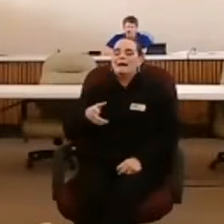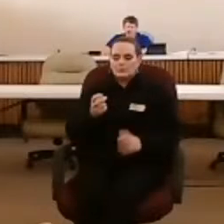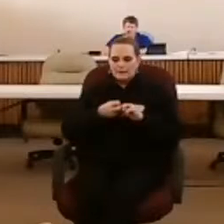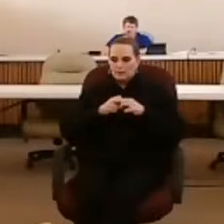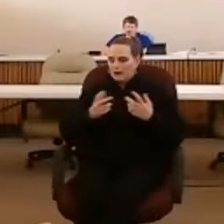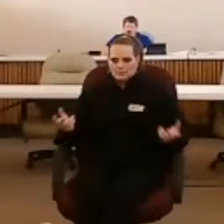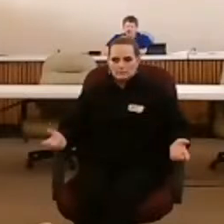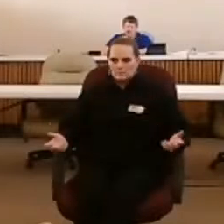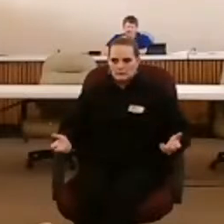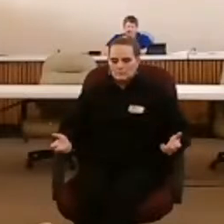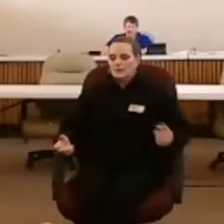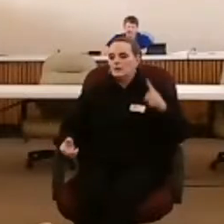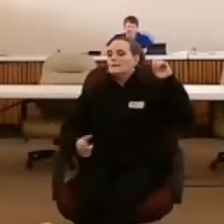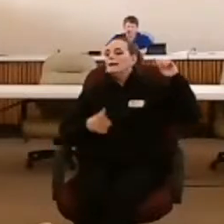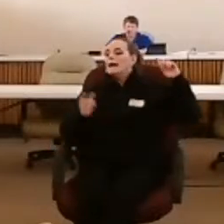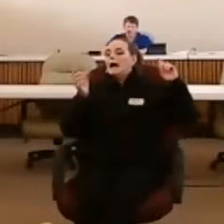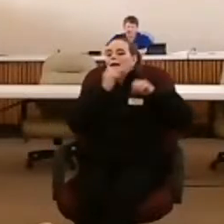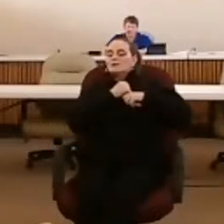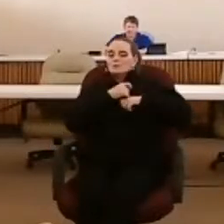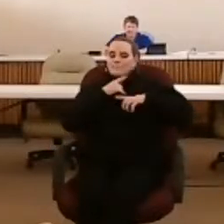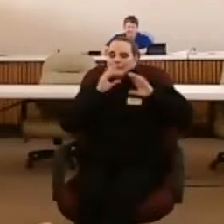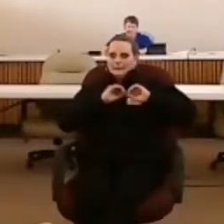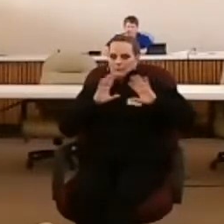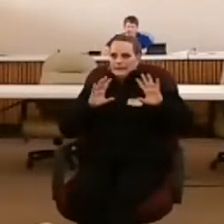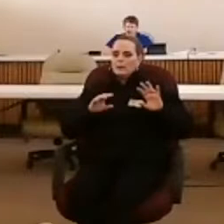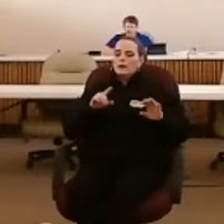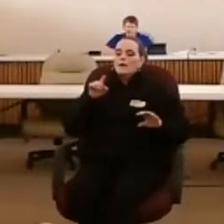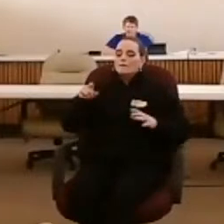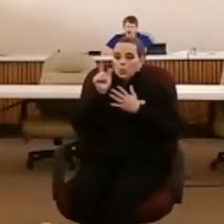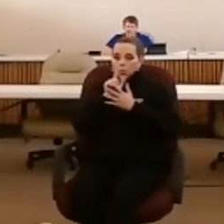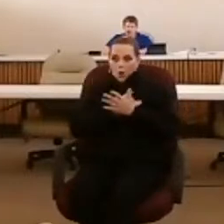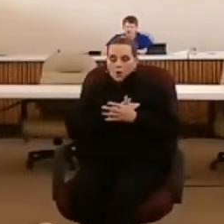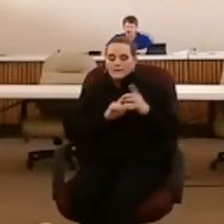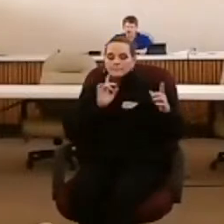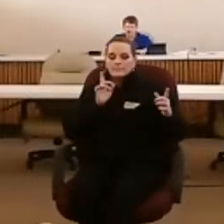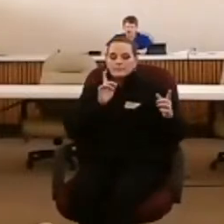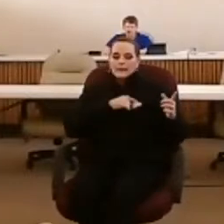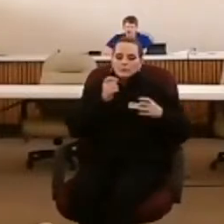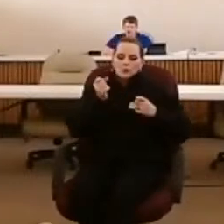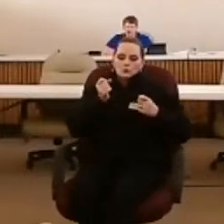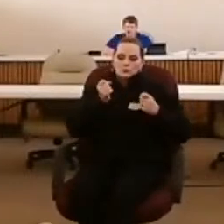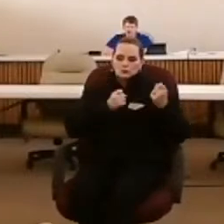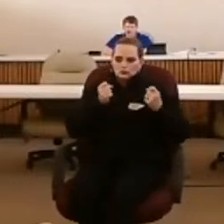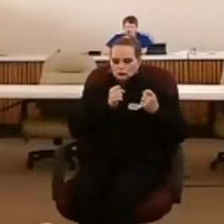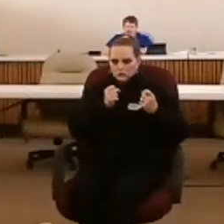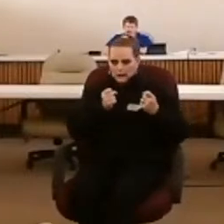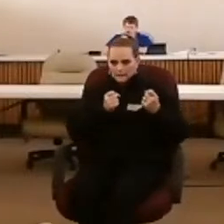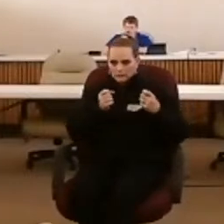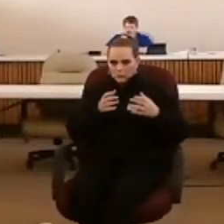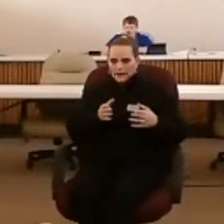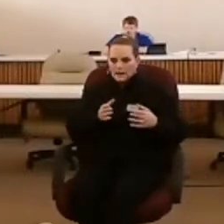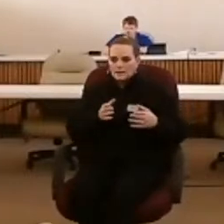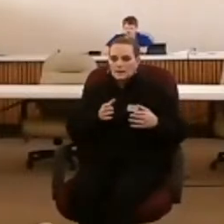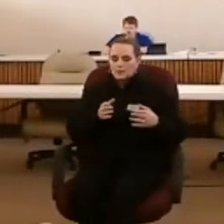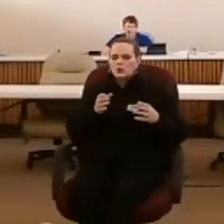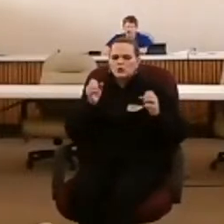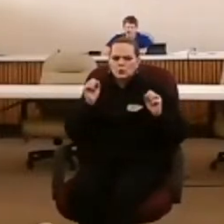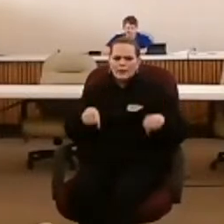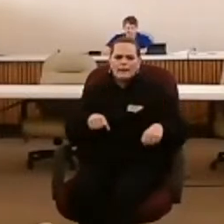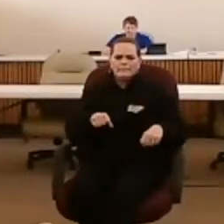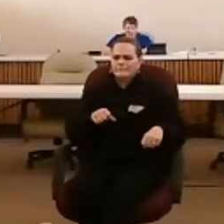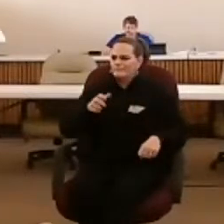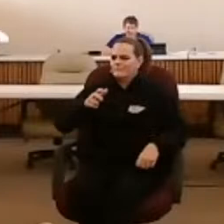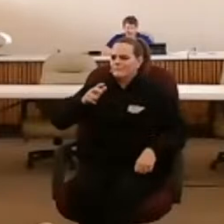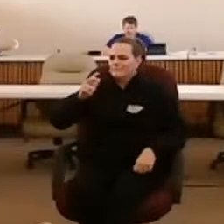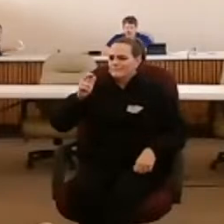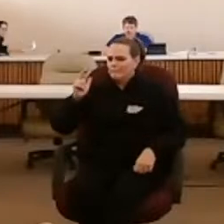know laws, what, I just want to make clear for these laws, if your driveway is being sealed, you're allowed to park even on your